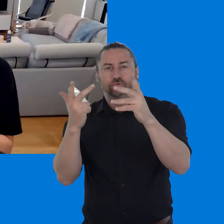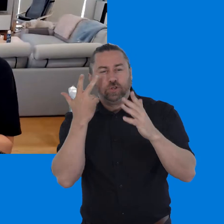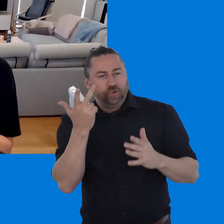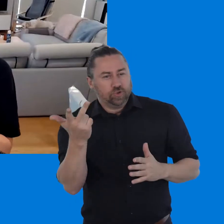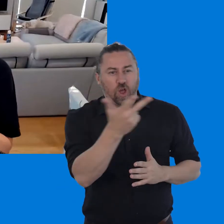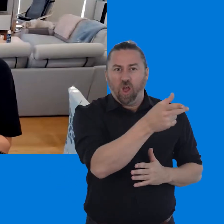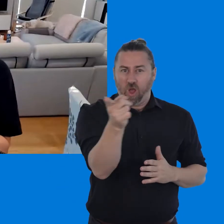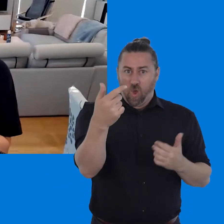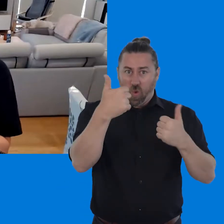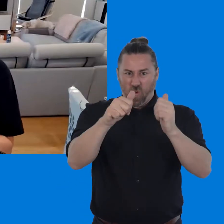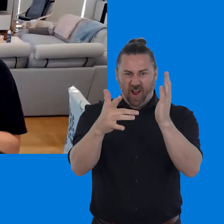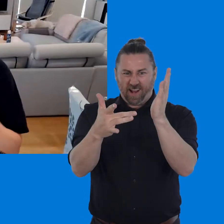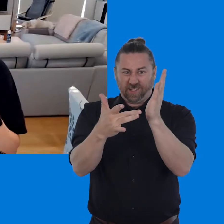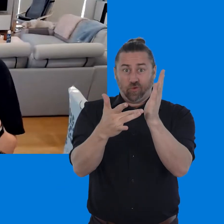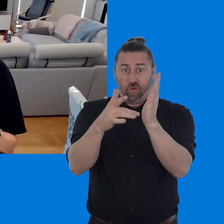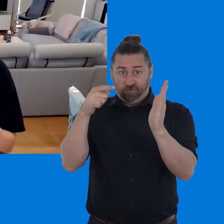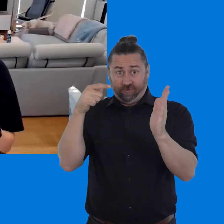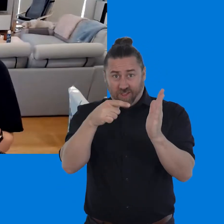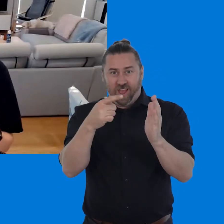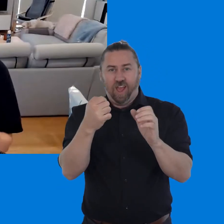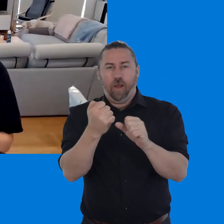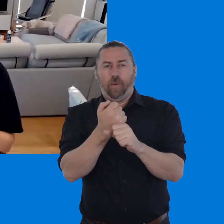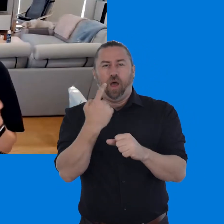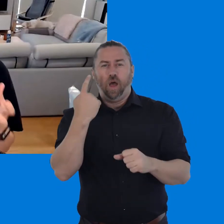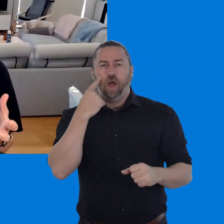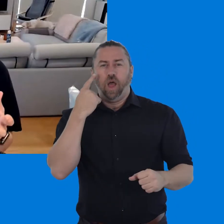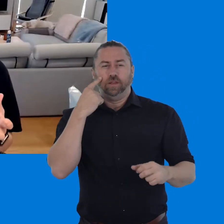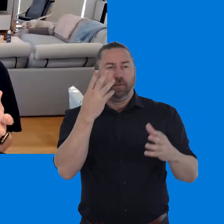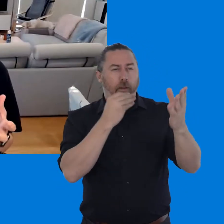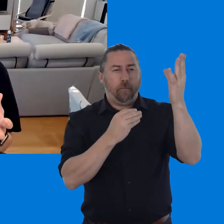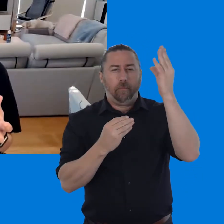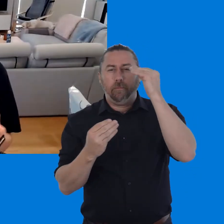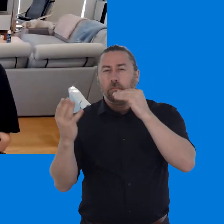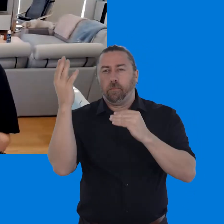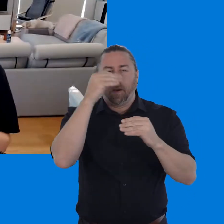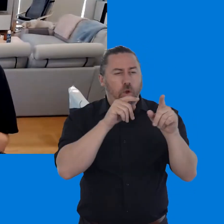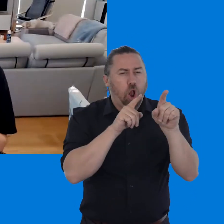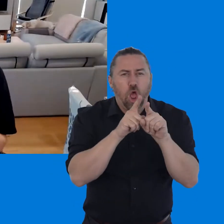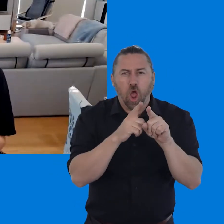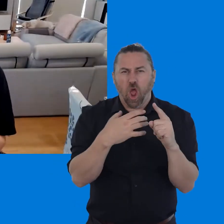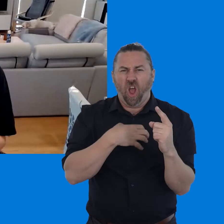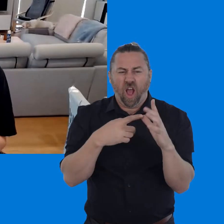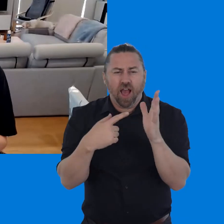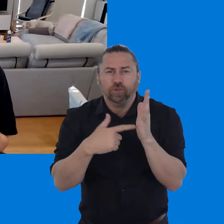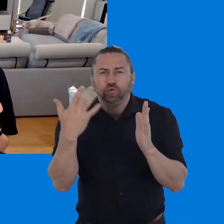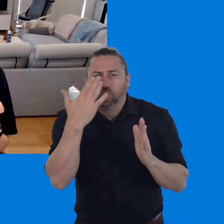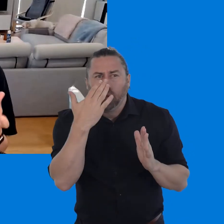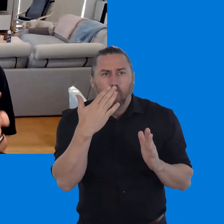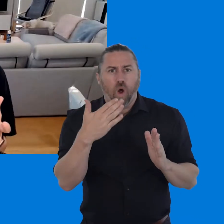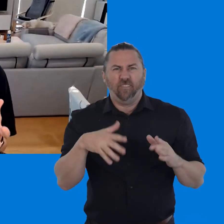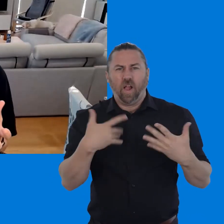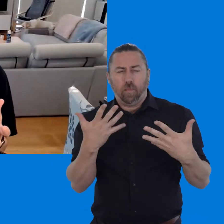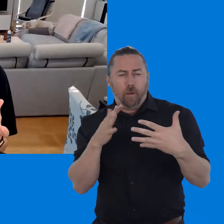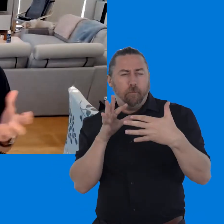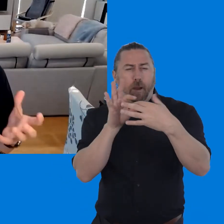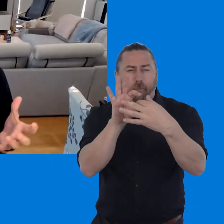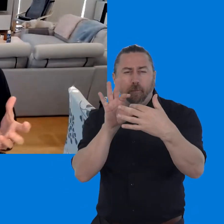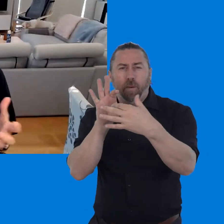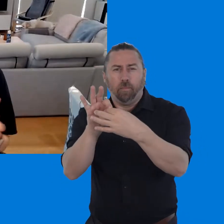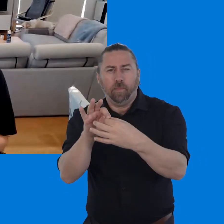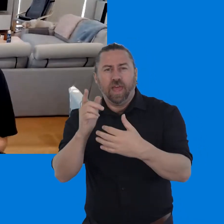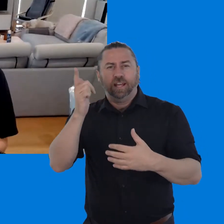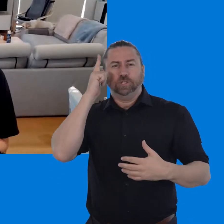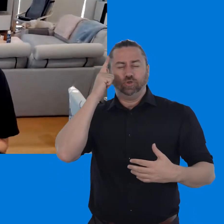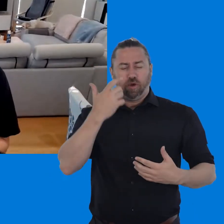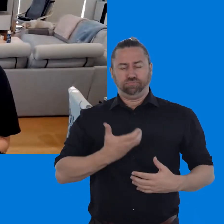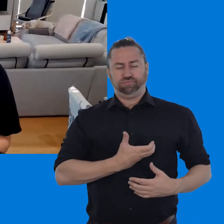them how they can use technology to better support people and to better scaffold learning and help with learning engagements and